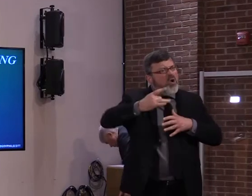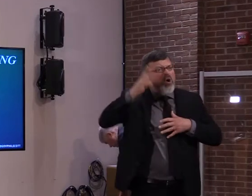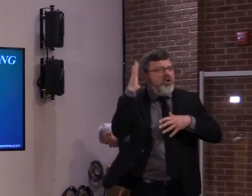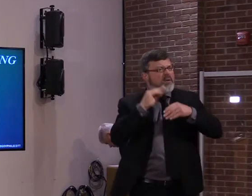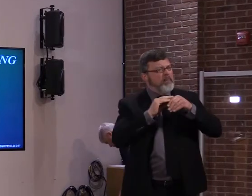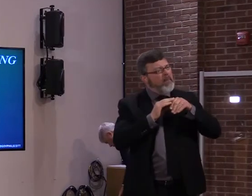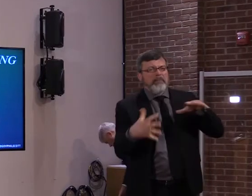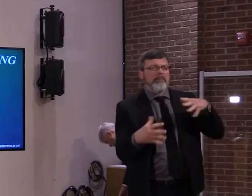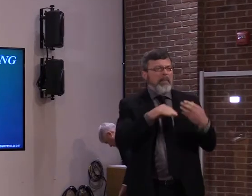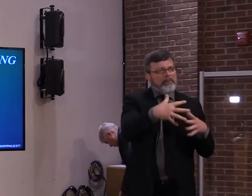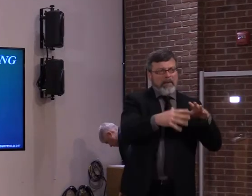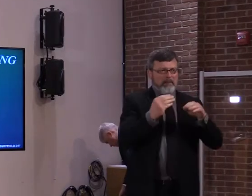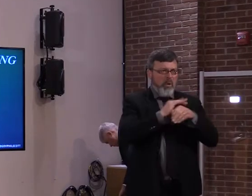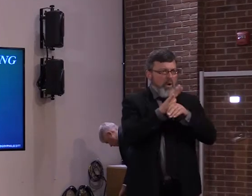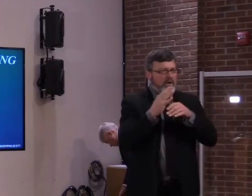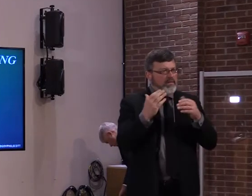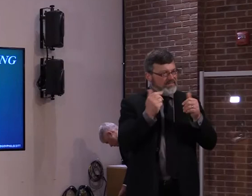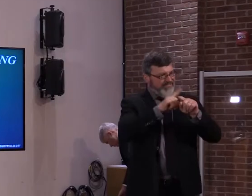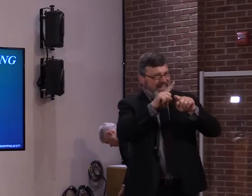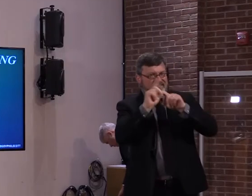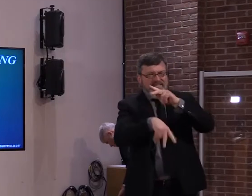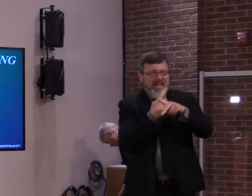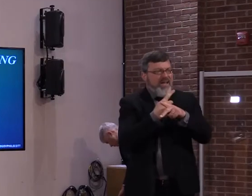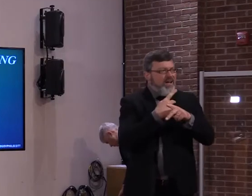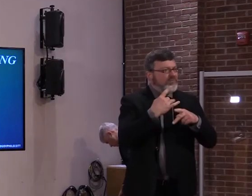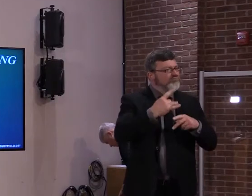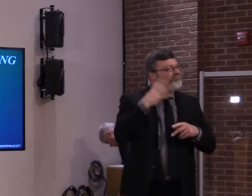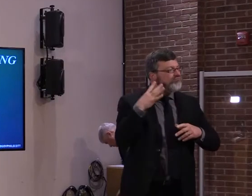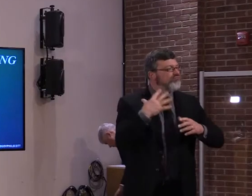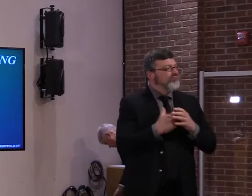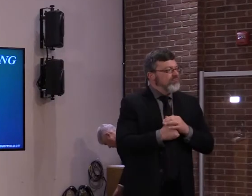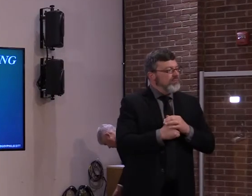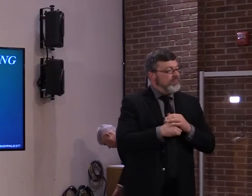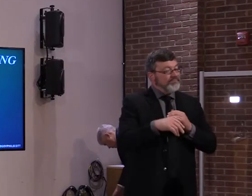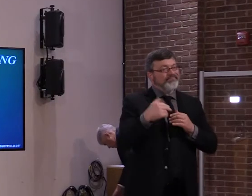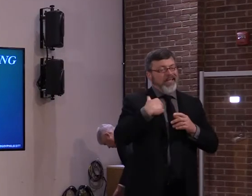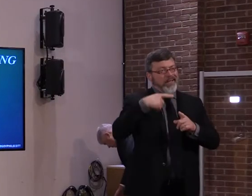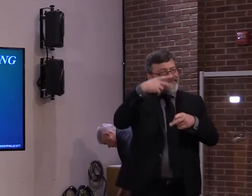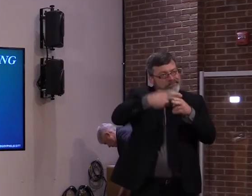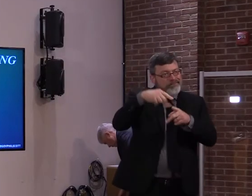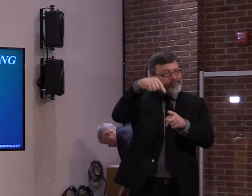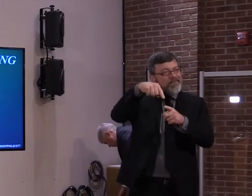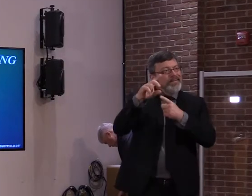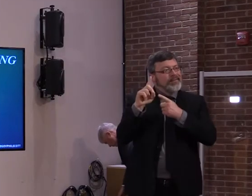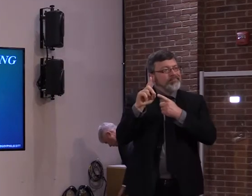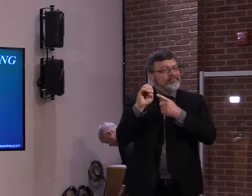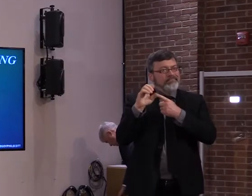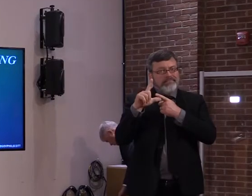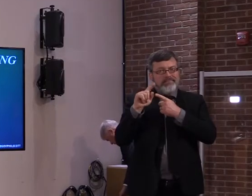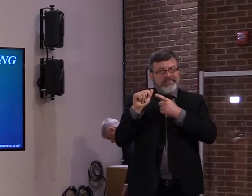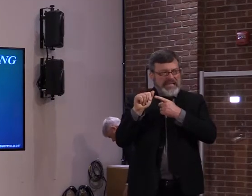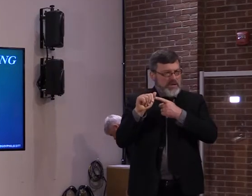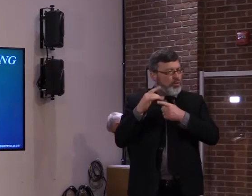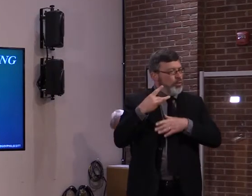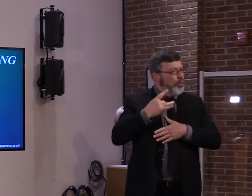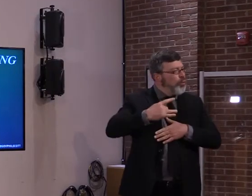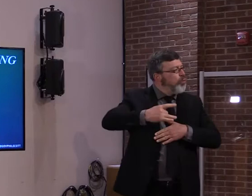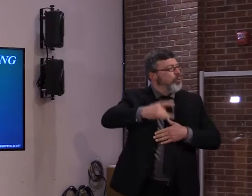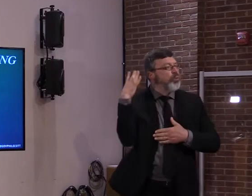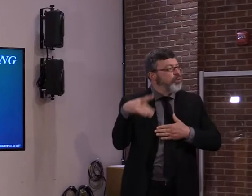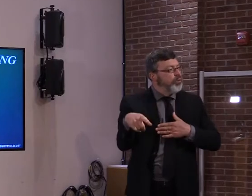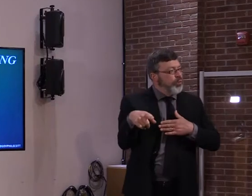I've mentioned, the Delta variant has been identified in Vermont. The CDC is now calling it a variant